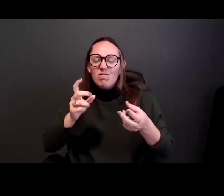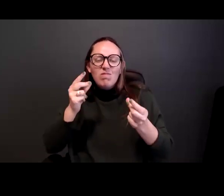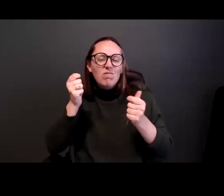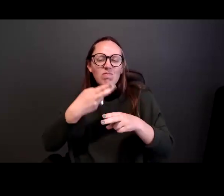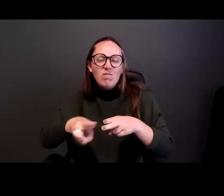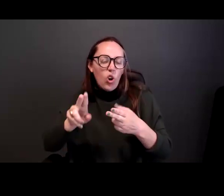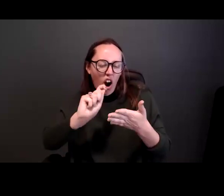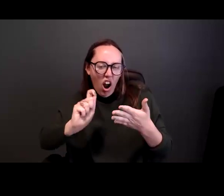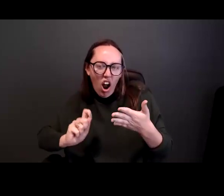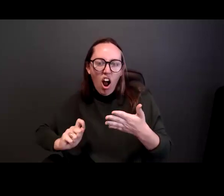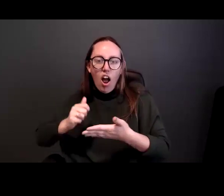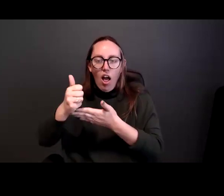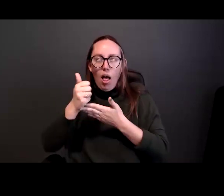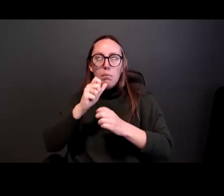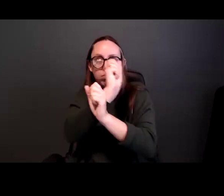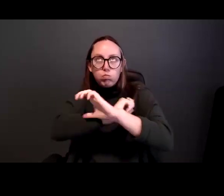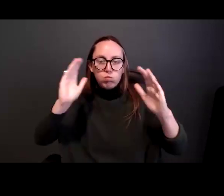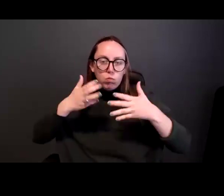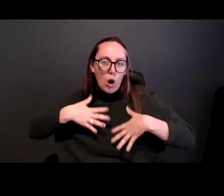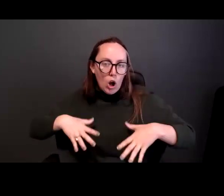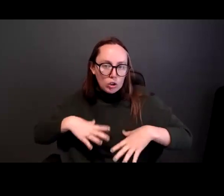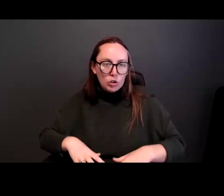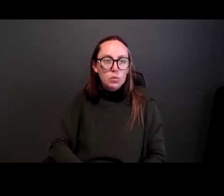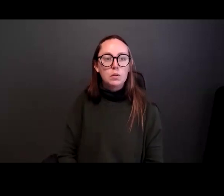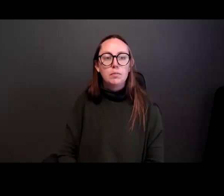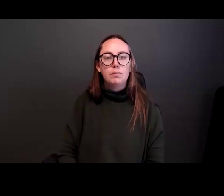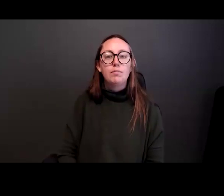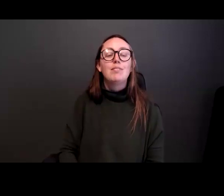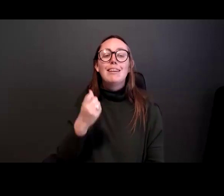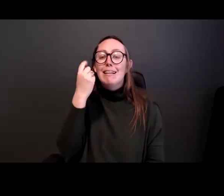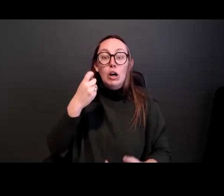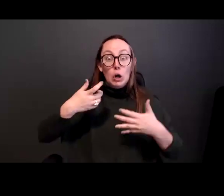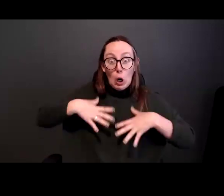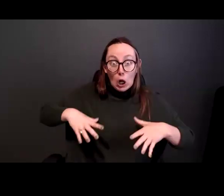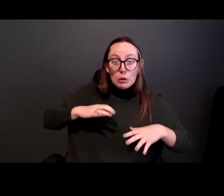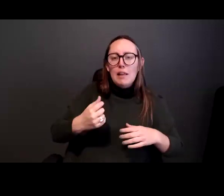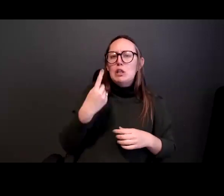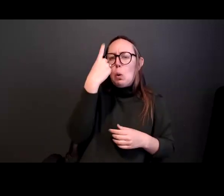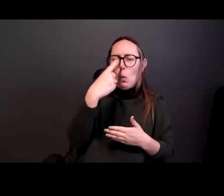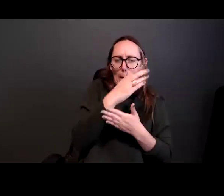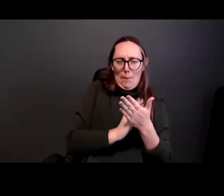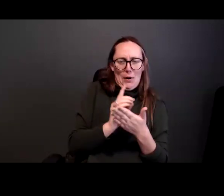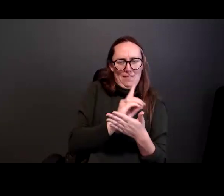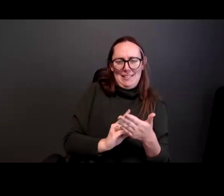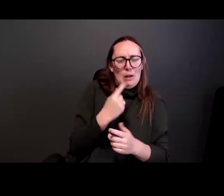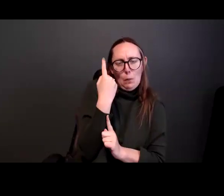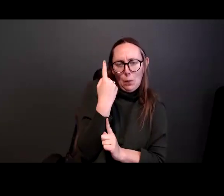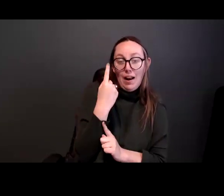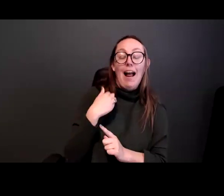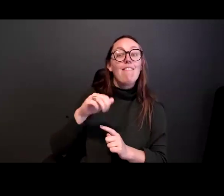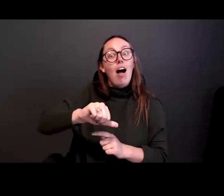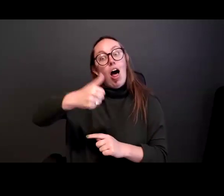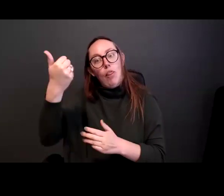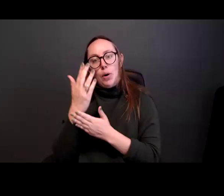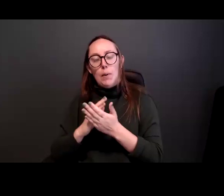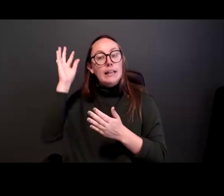aspect of design. But like I said, there are other aspects of design, such as scenic design, lighting design, hair and makeup, all of